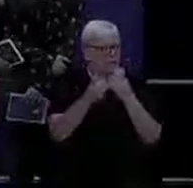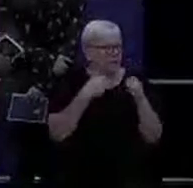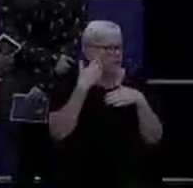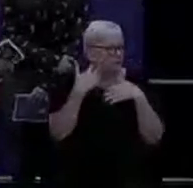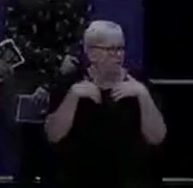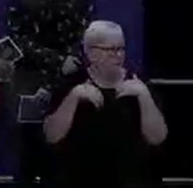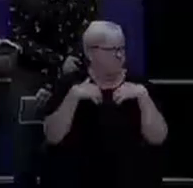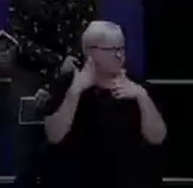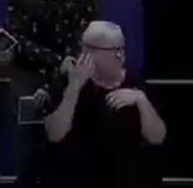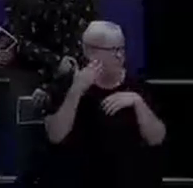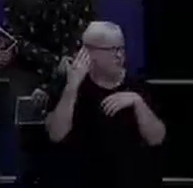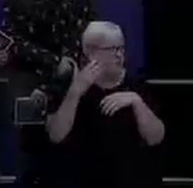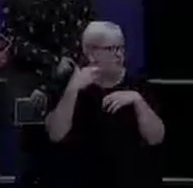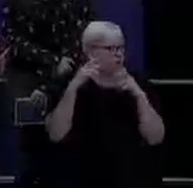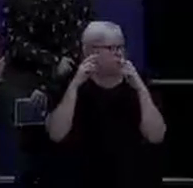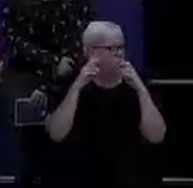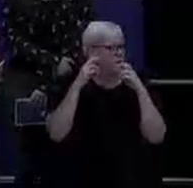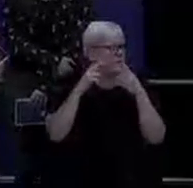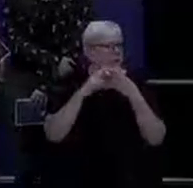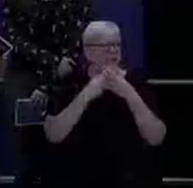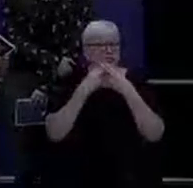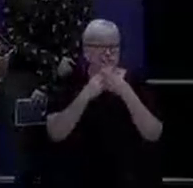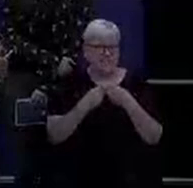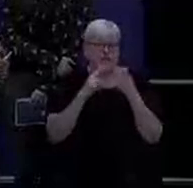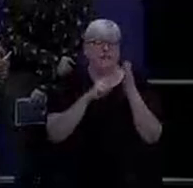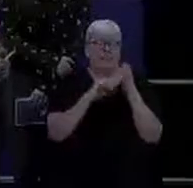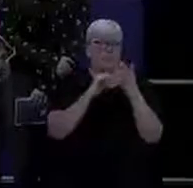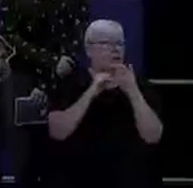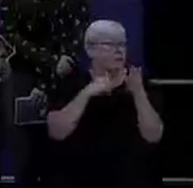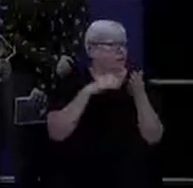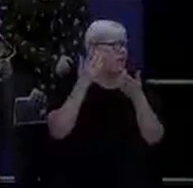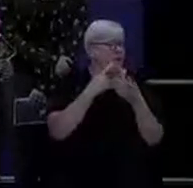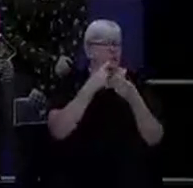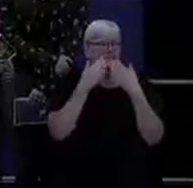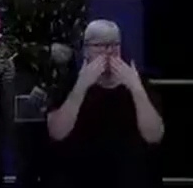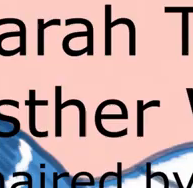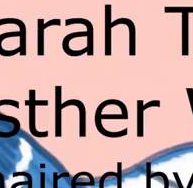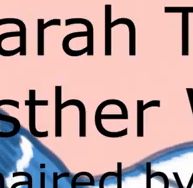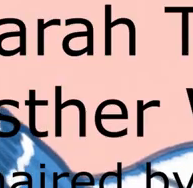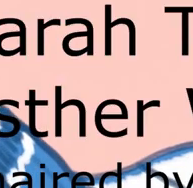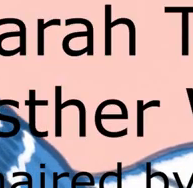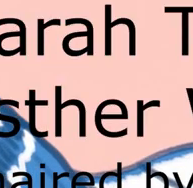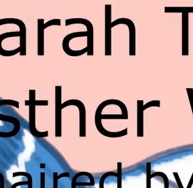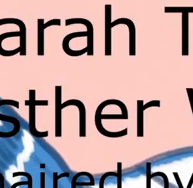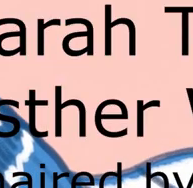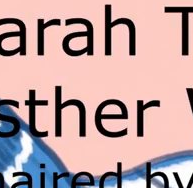fascinating talk, which is totally in the tradition of Nan Shepherd. Thank you very much. And come next year.